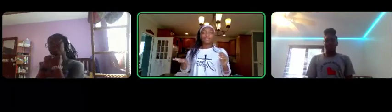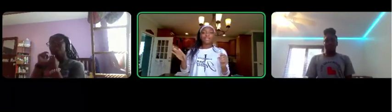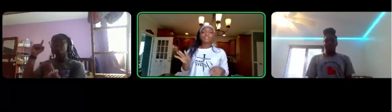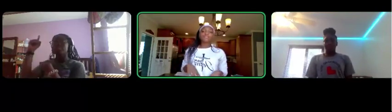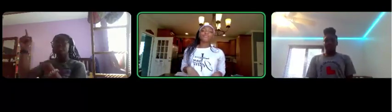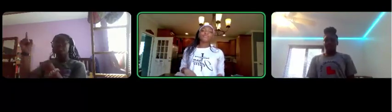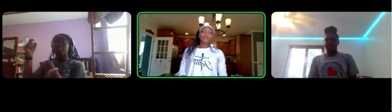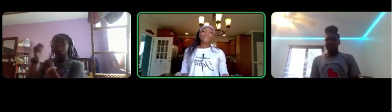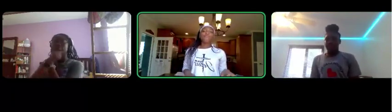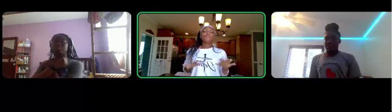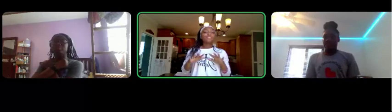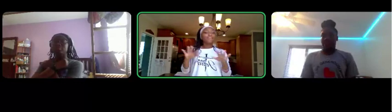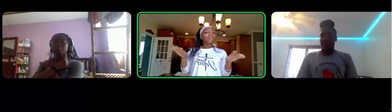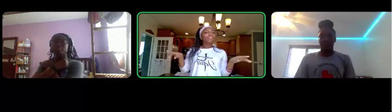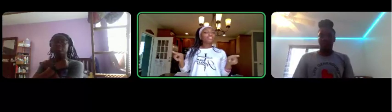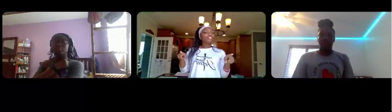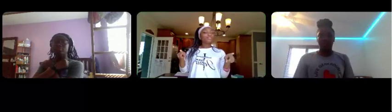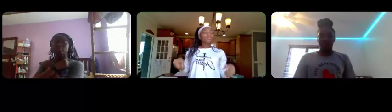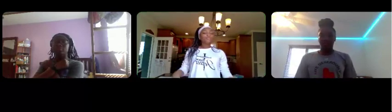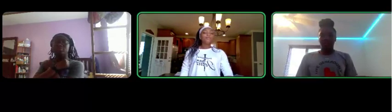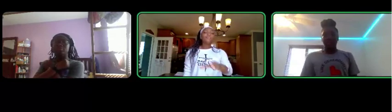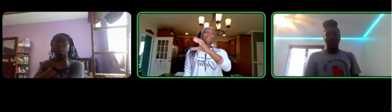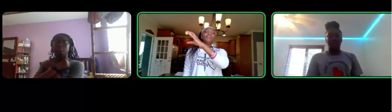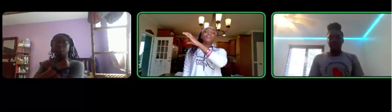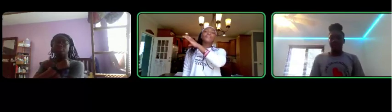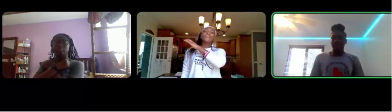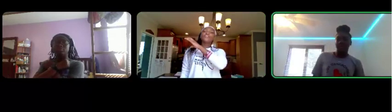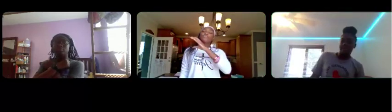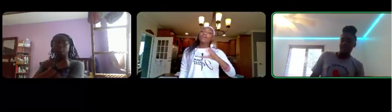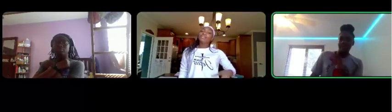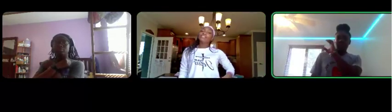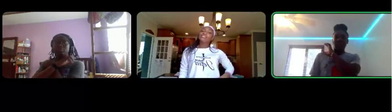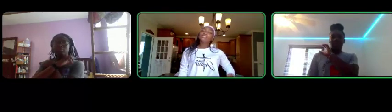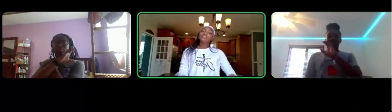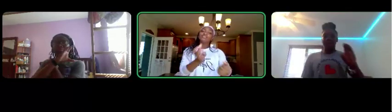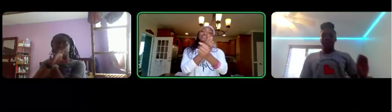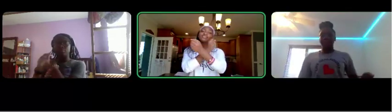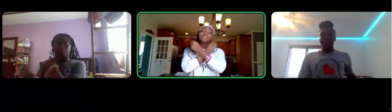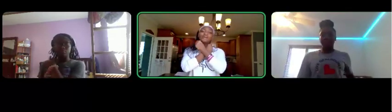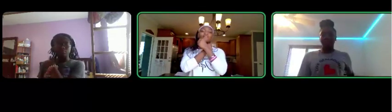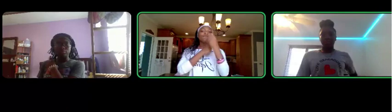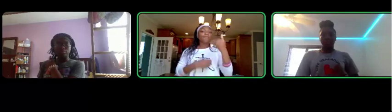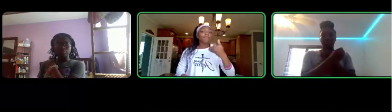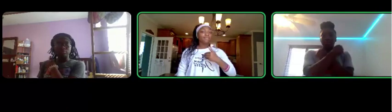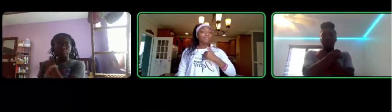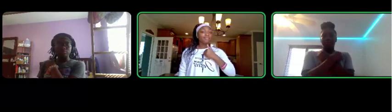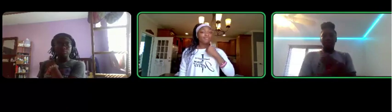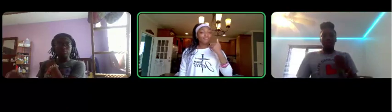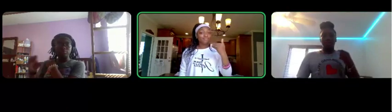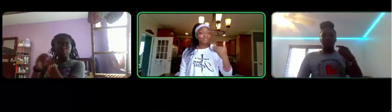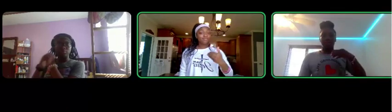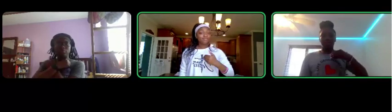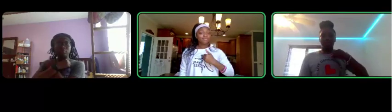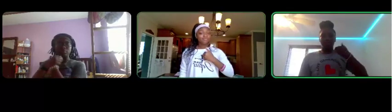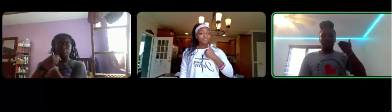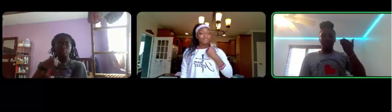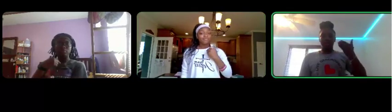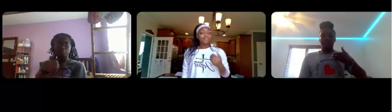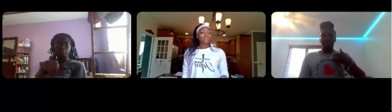lines. Okay? Look at your notes. Oh, me. Christ love me. Love